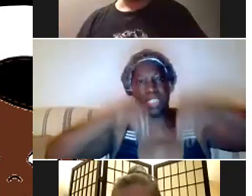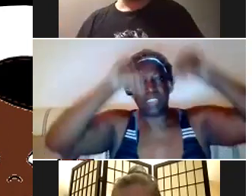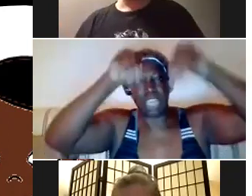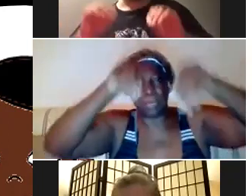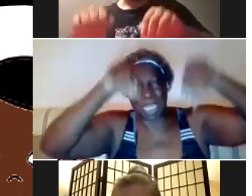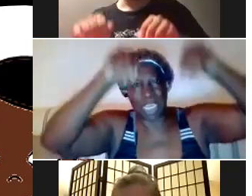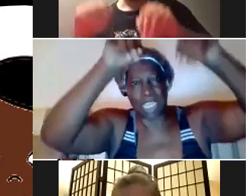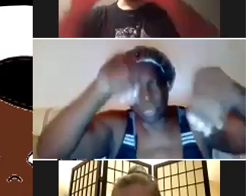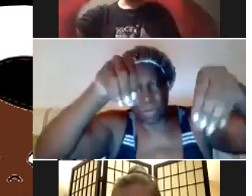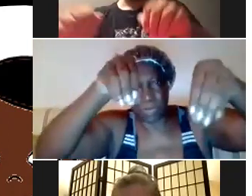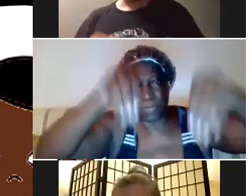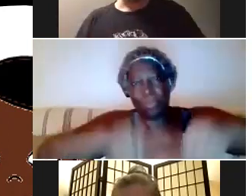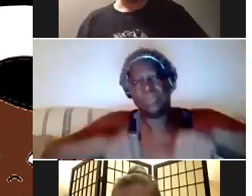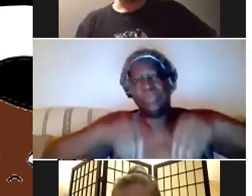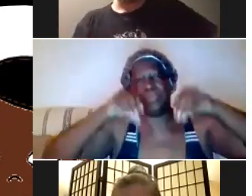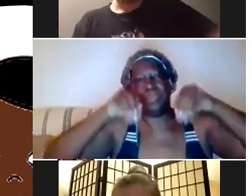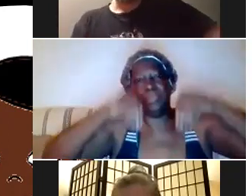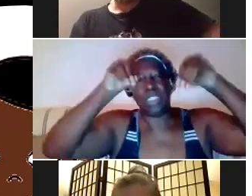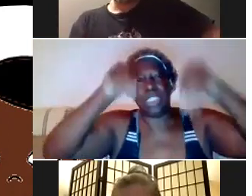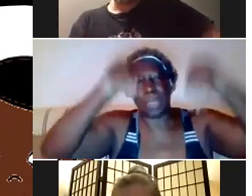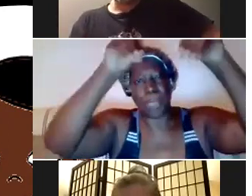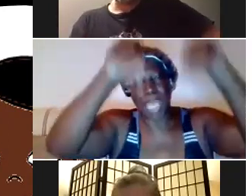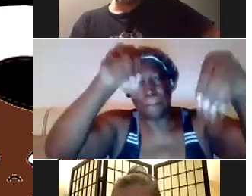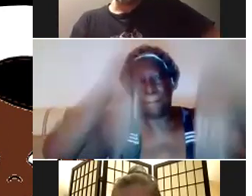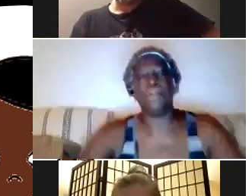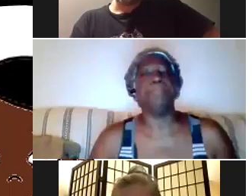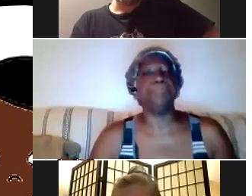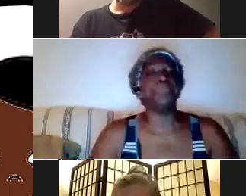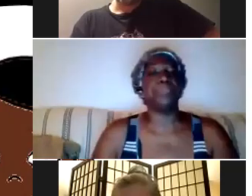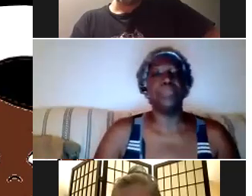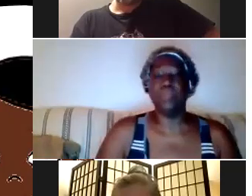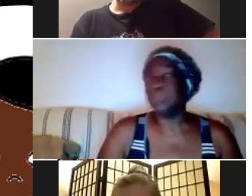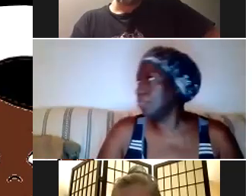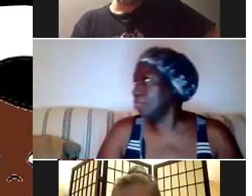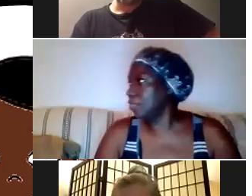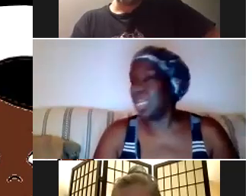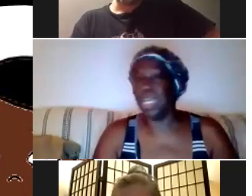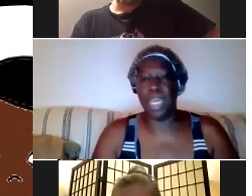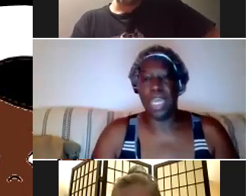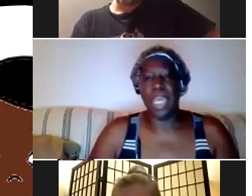you're just hopping like a kangaroo. Hop, hop.